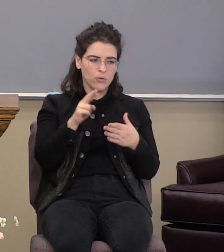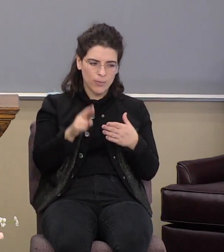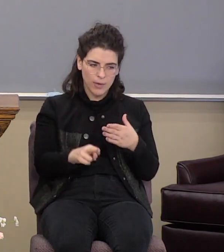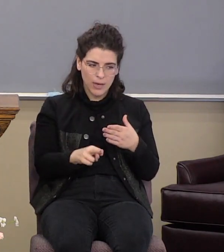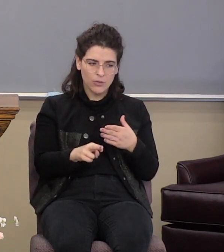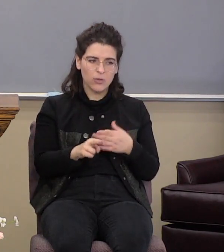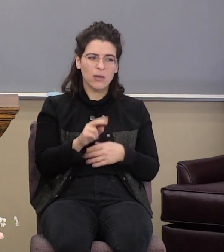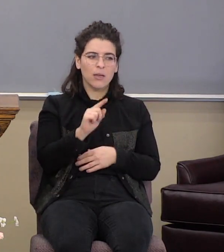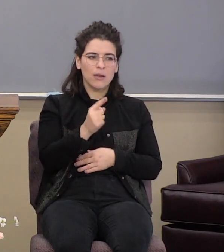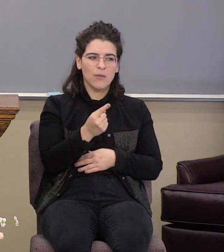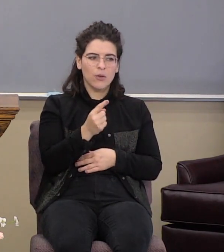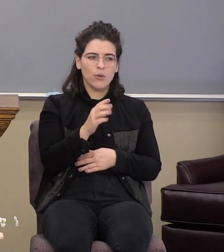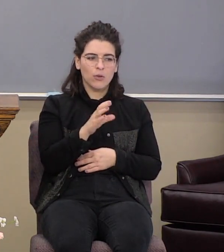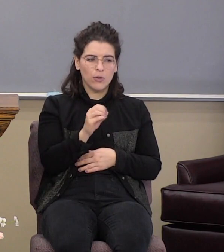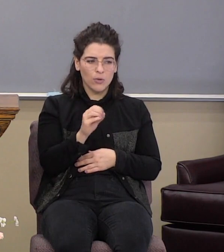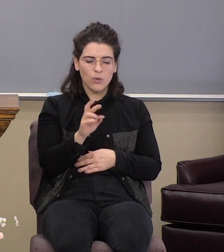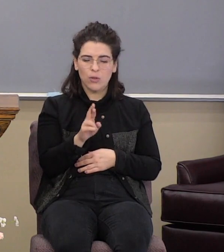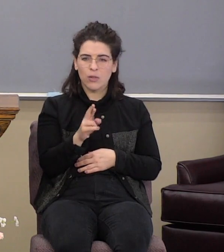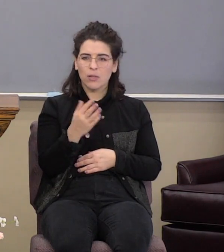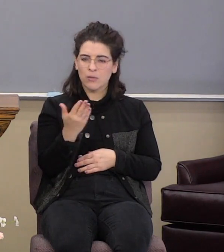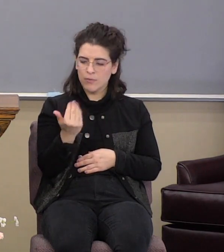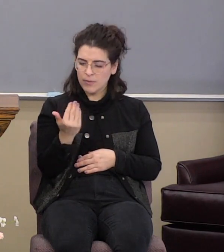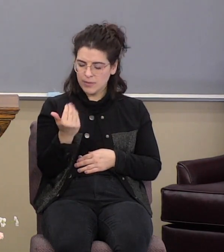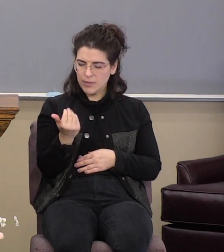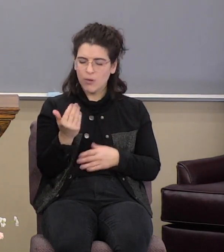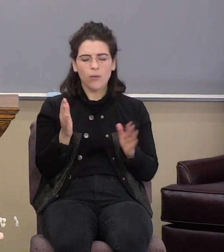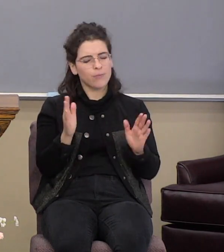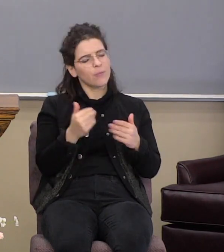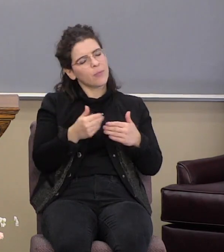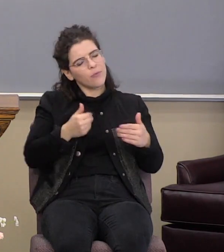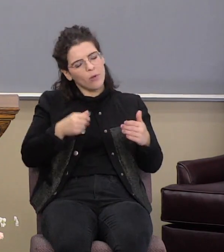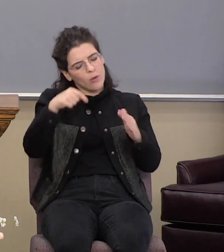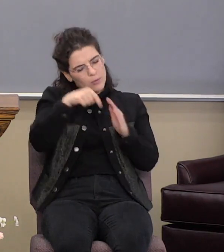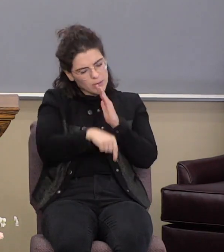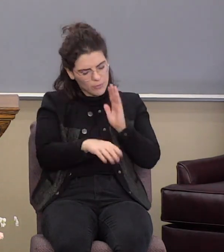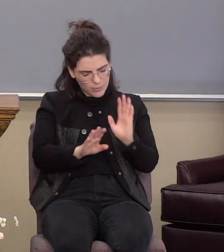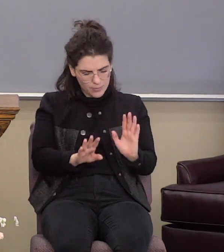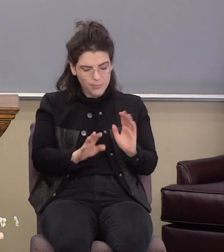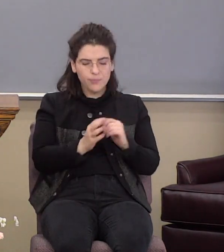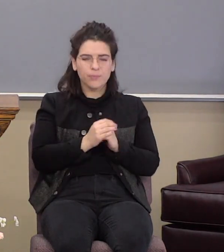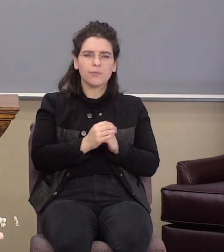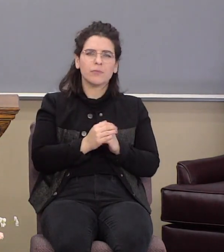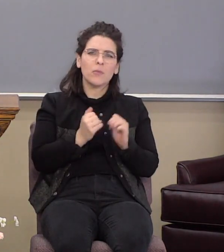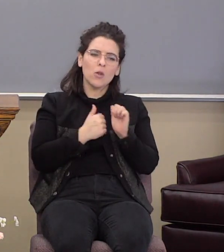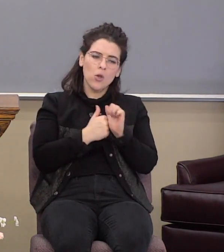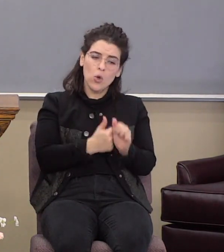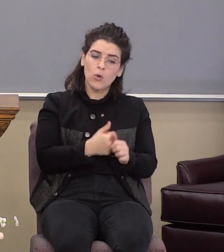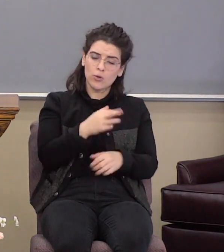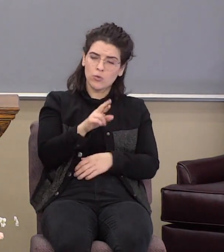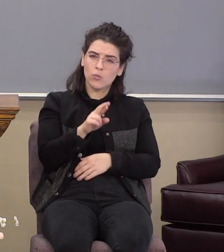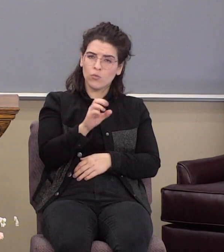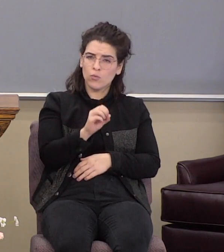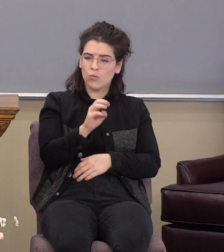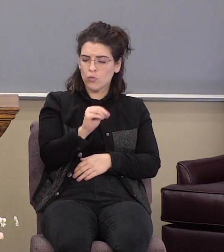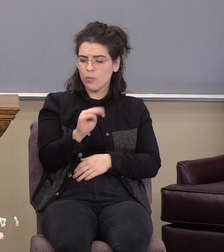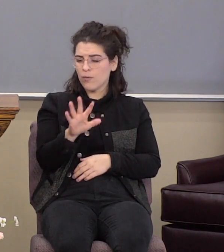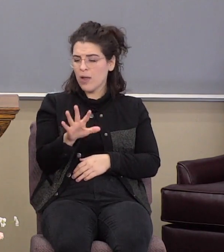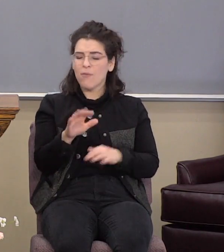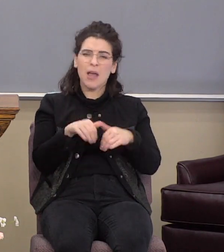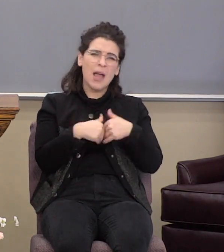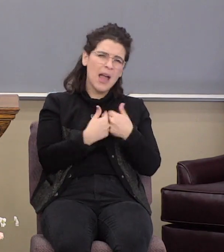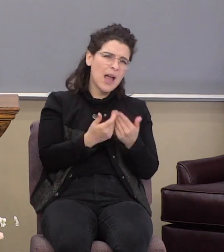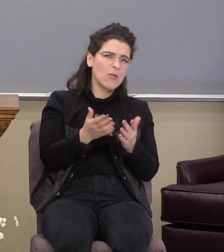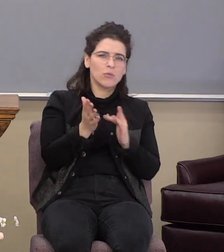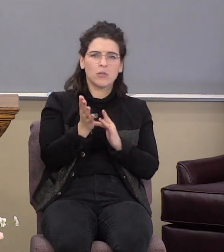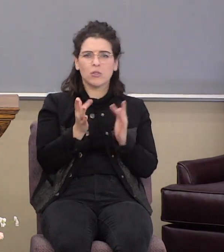In 1 Corinthians 15, so before I go any further, according to Romans 5, how did